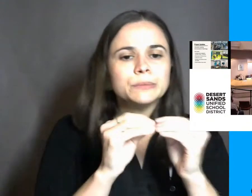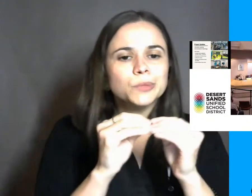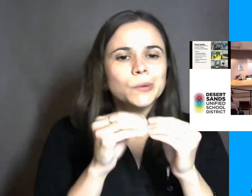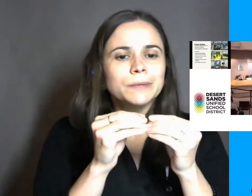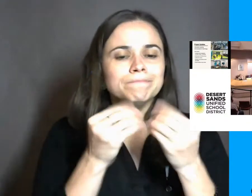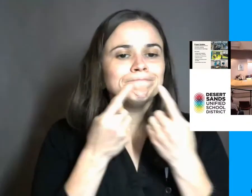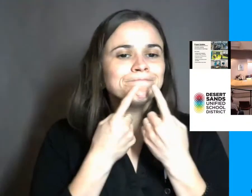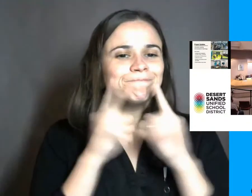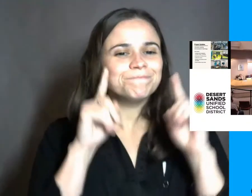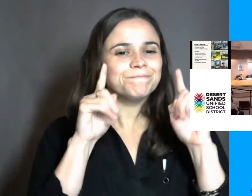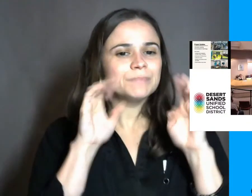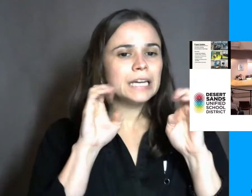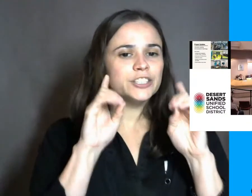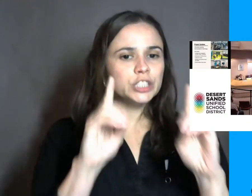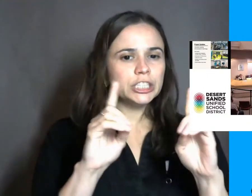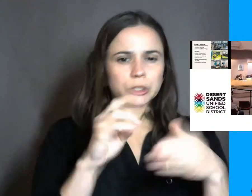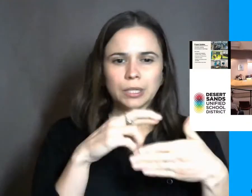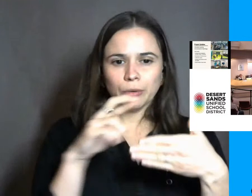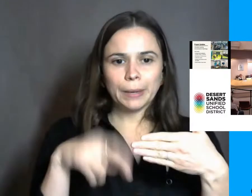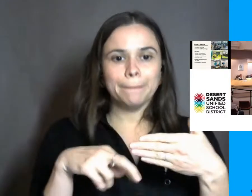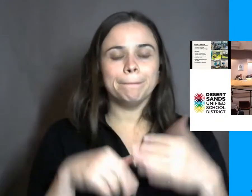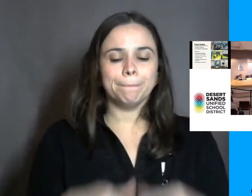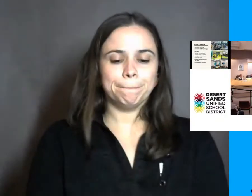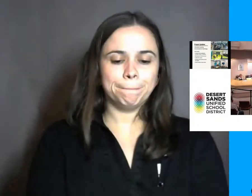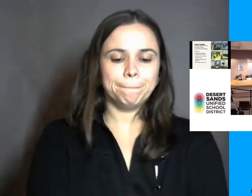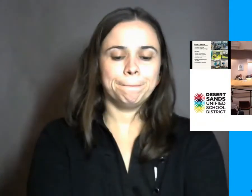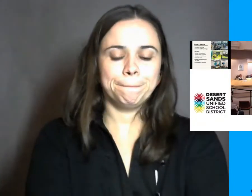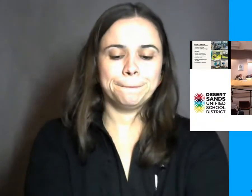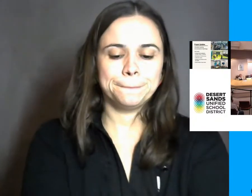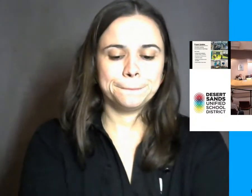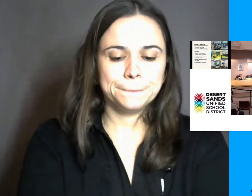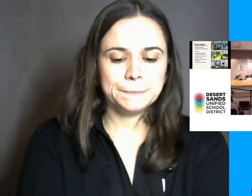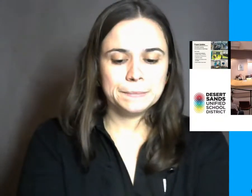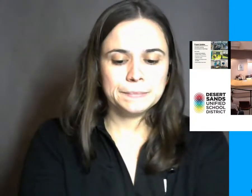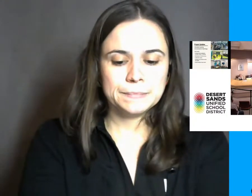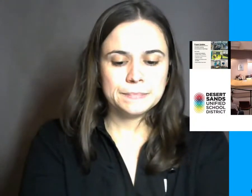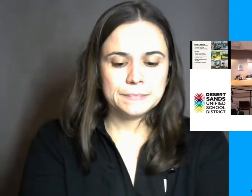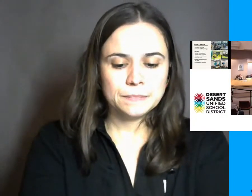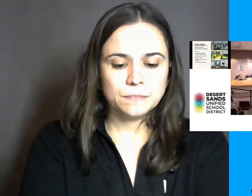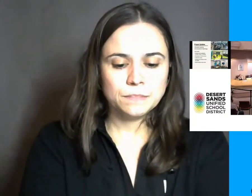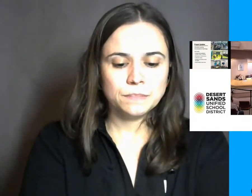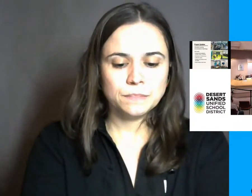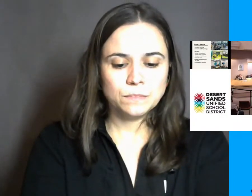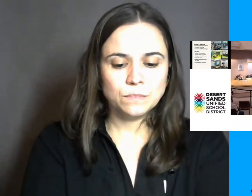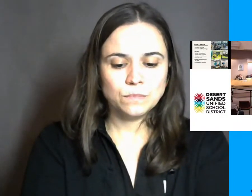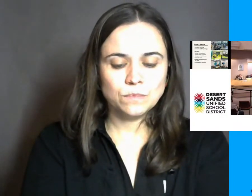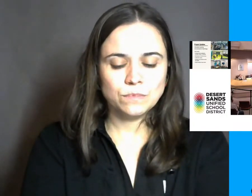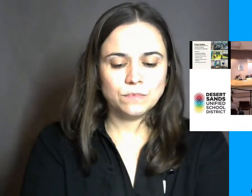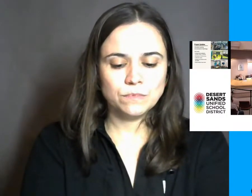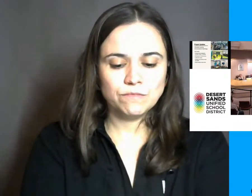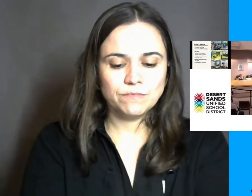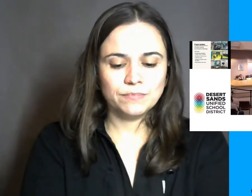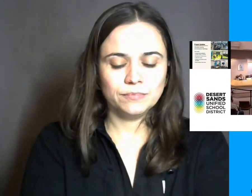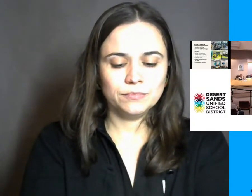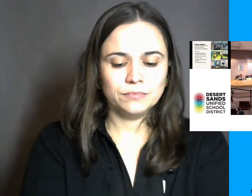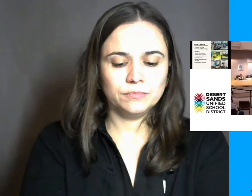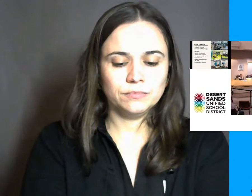centers. Creating maker spaces where we can do 3D printing, we can do project-based learning, we can implement science at younger